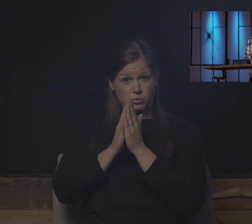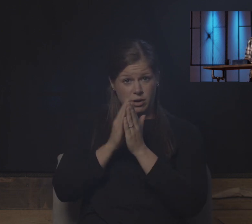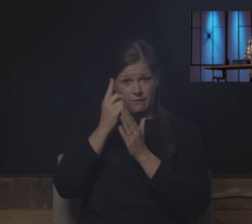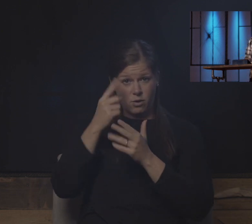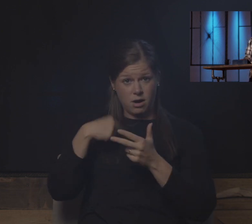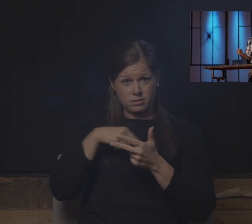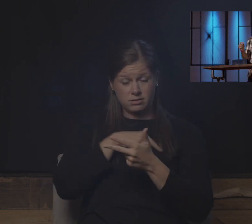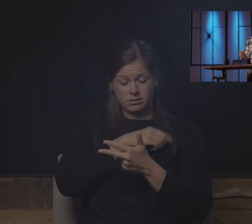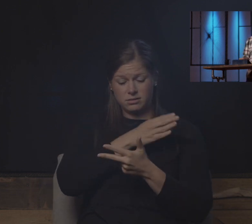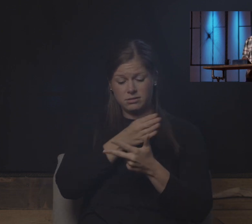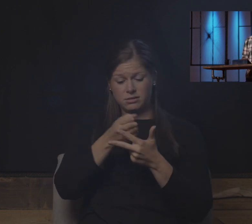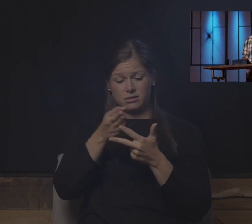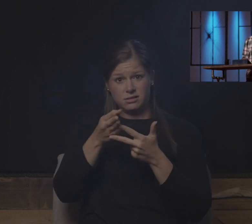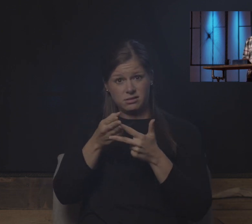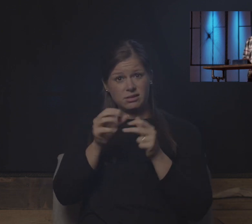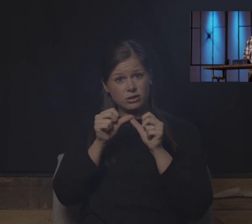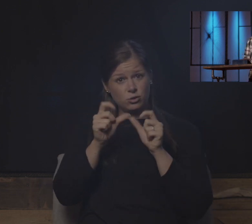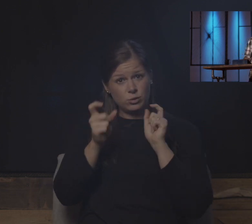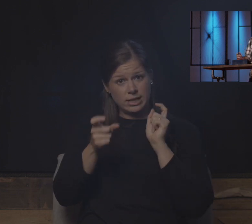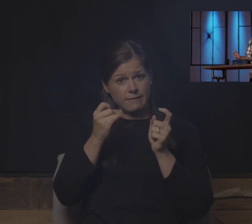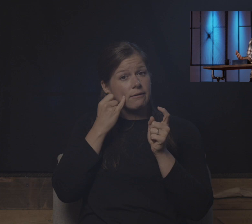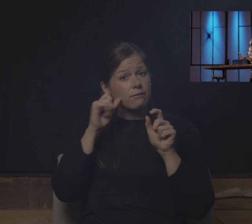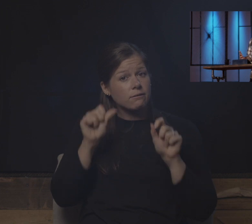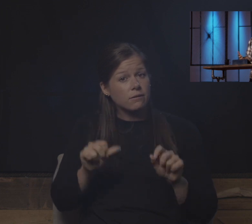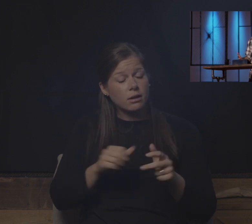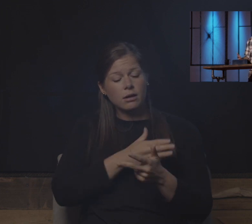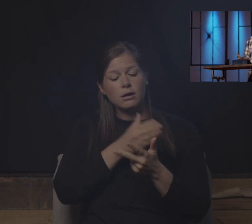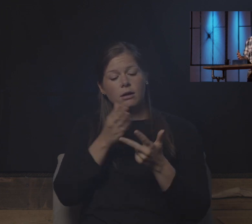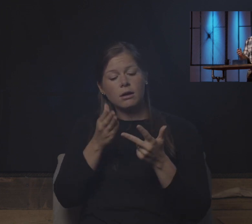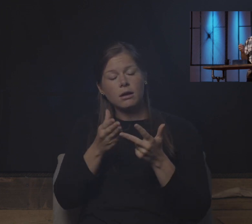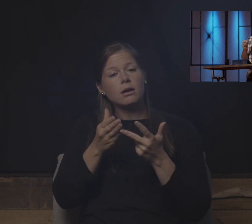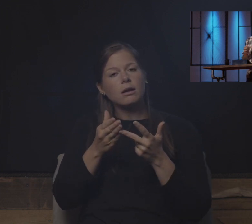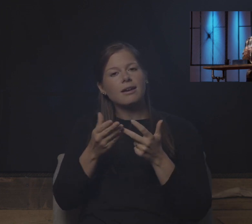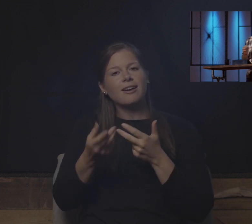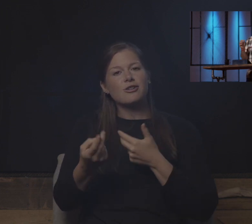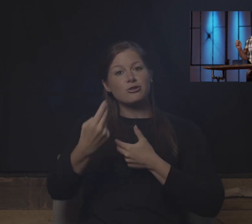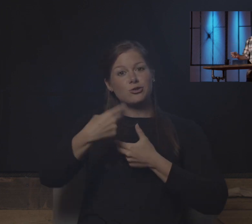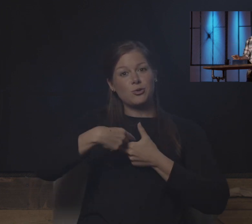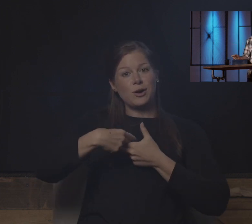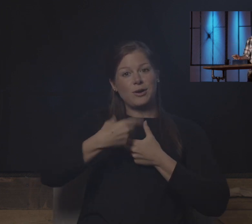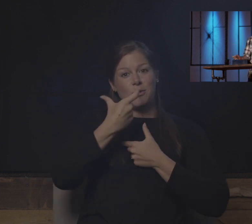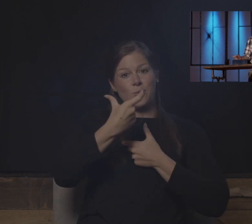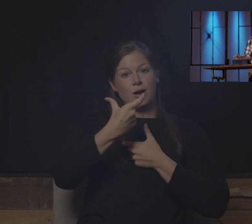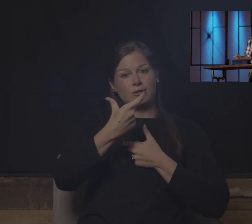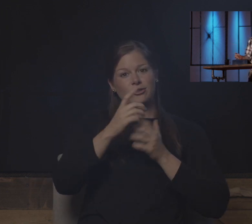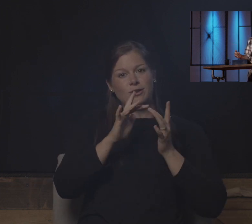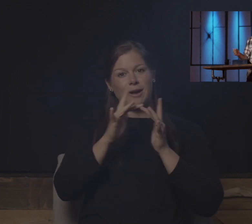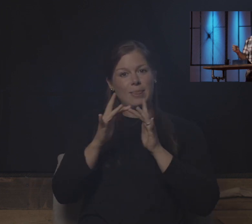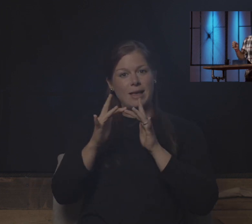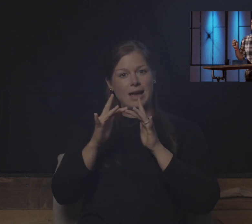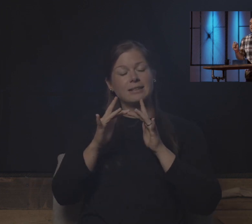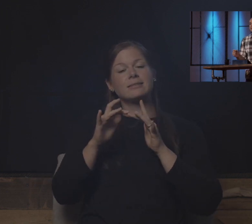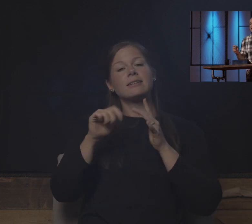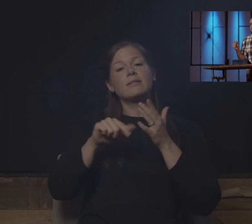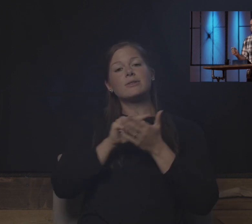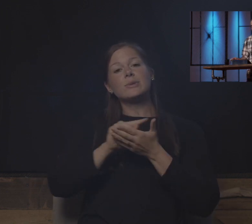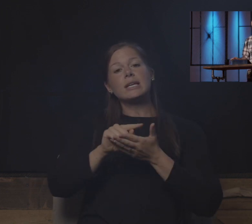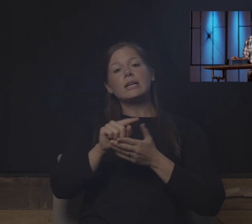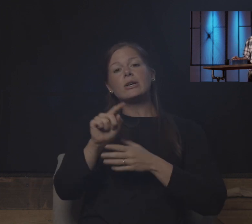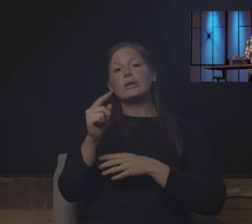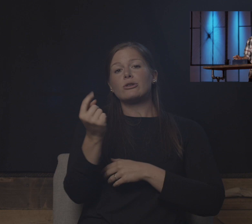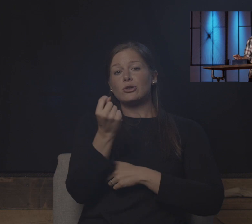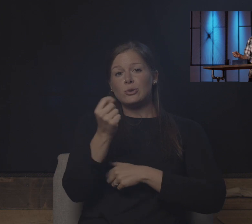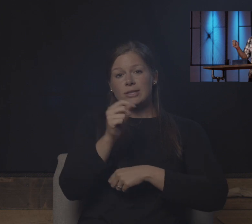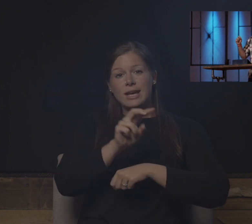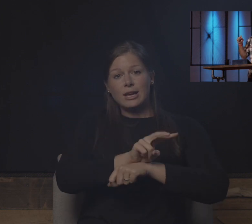us. Please remember to give. And please remember to join us this Tuesday at 2. Please join us this Wednesday at